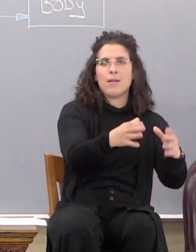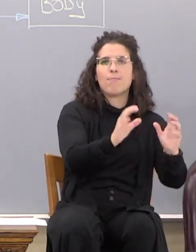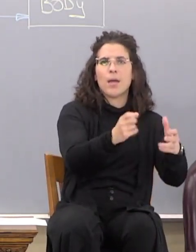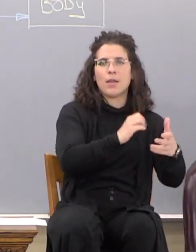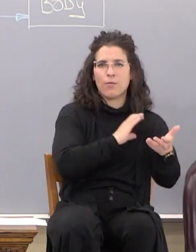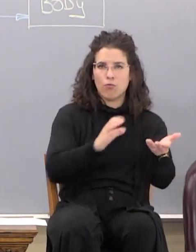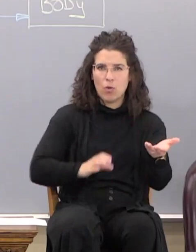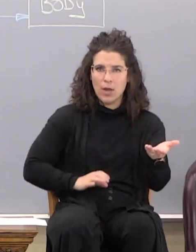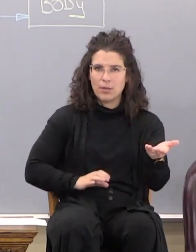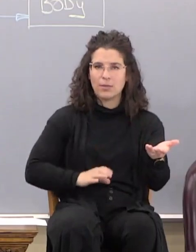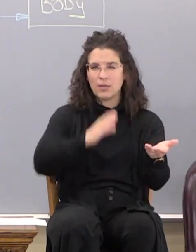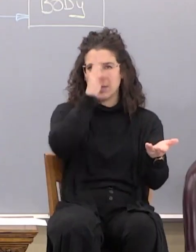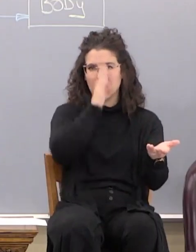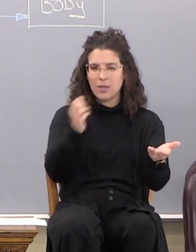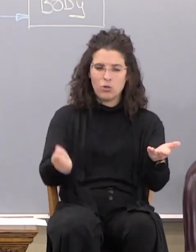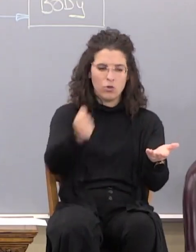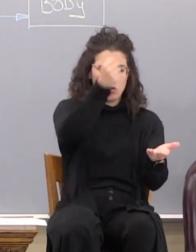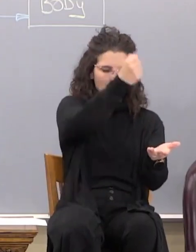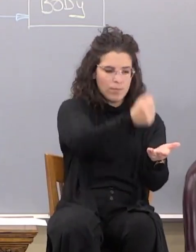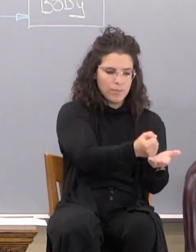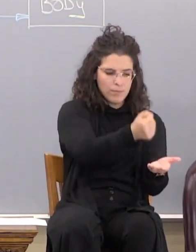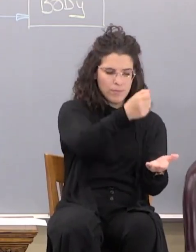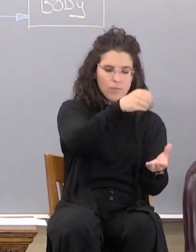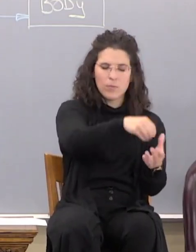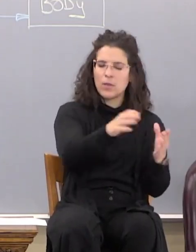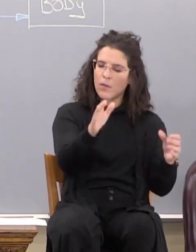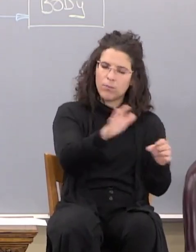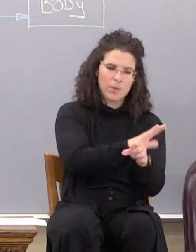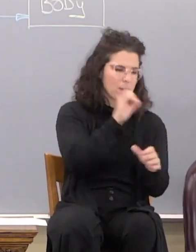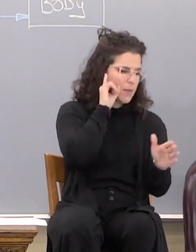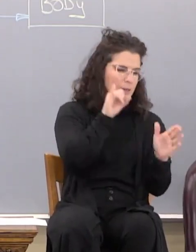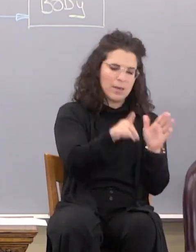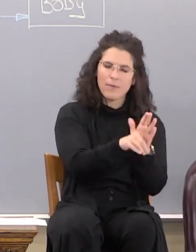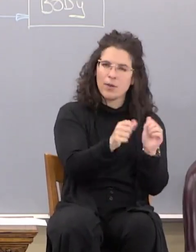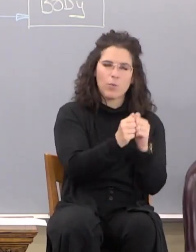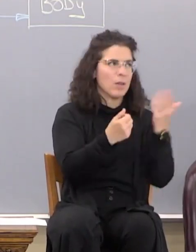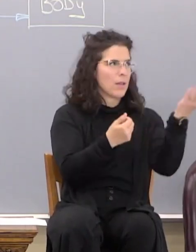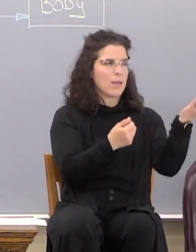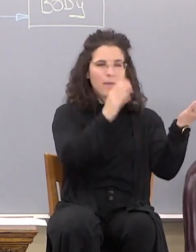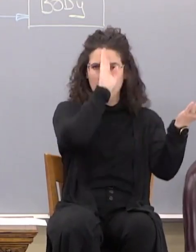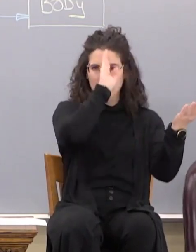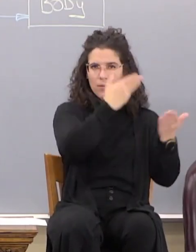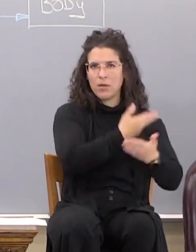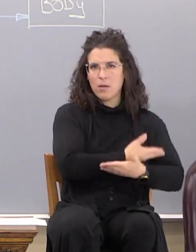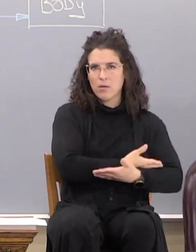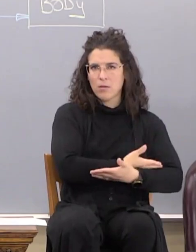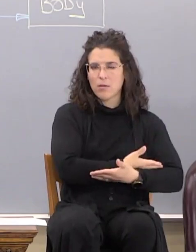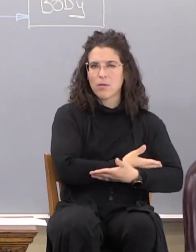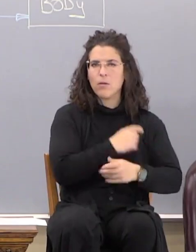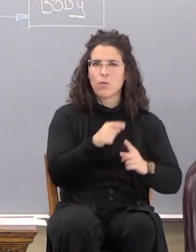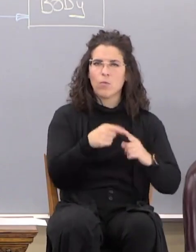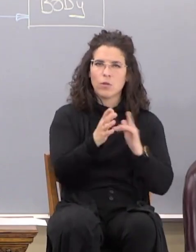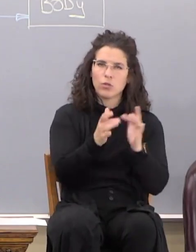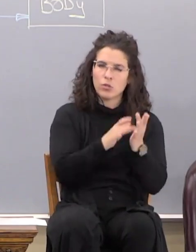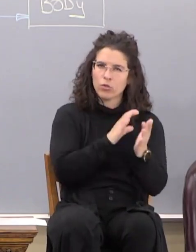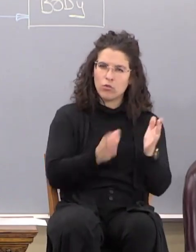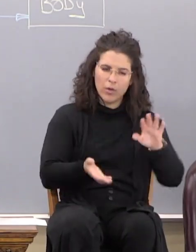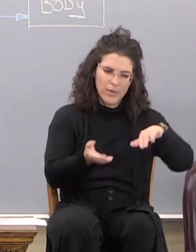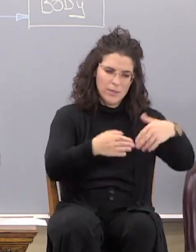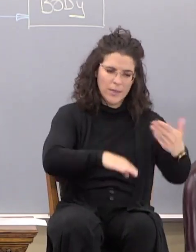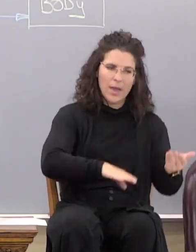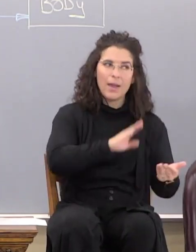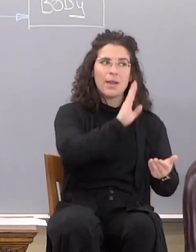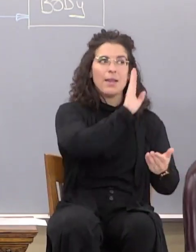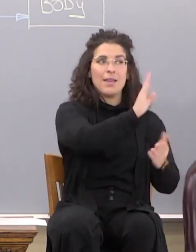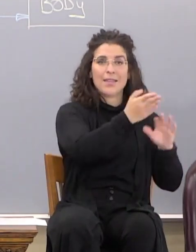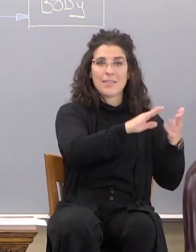Christ. God took you and placed you in a complete identification with his Son. When Jesus Christ died, his